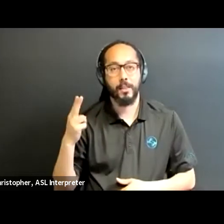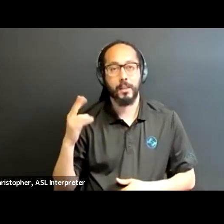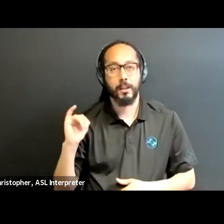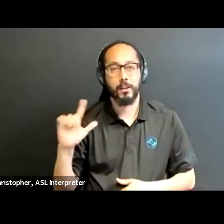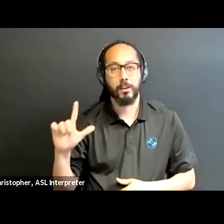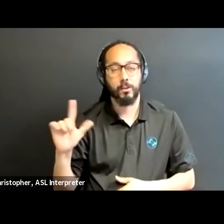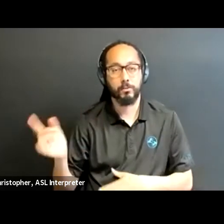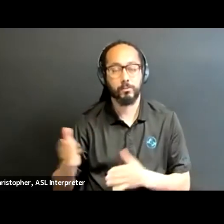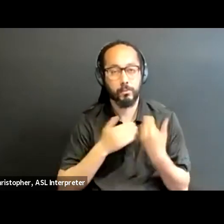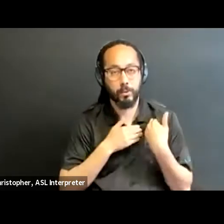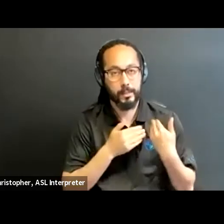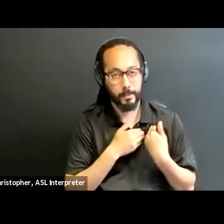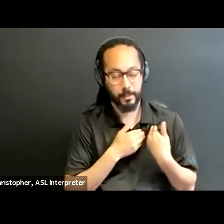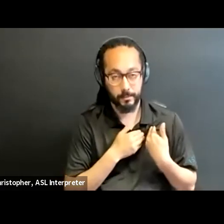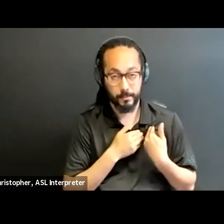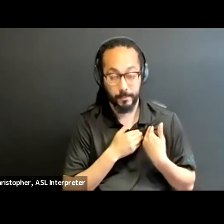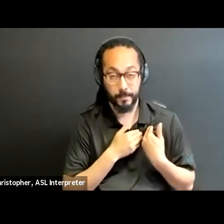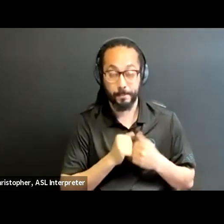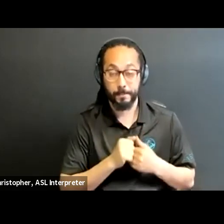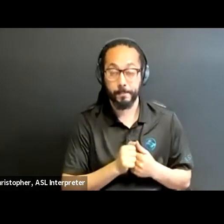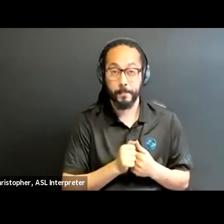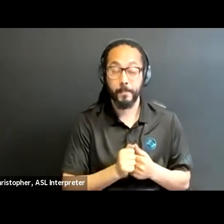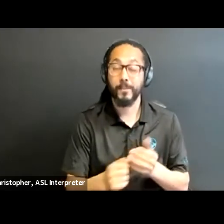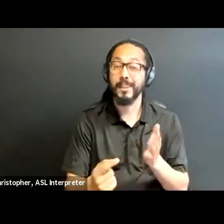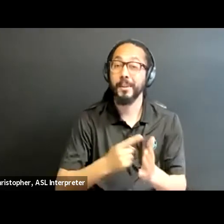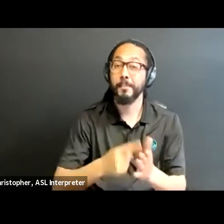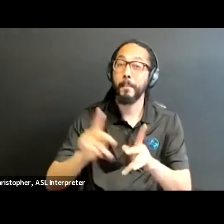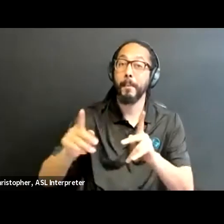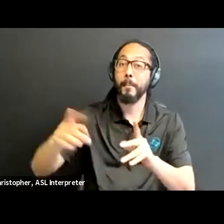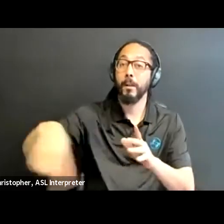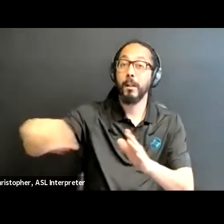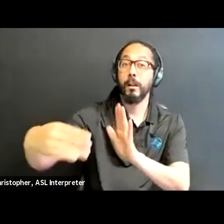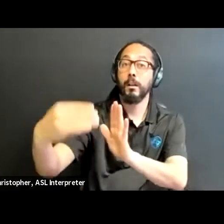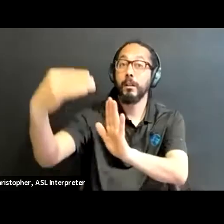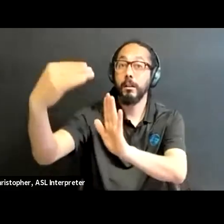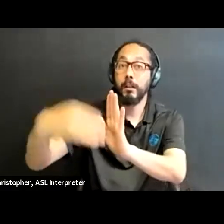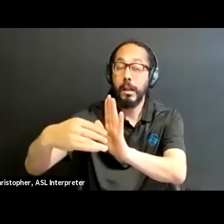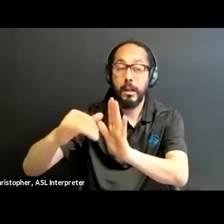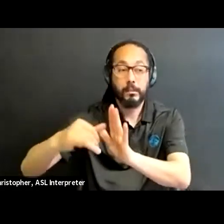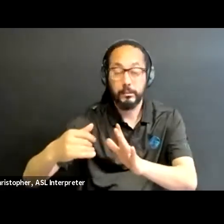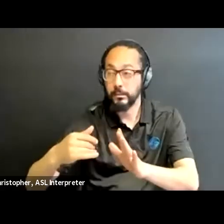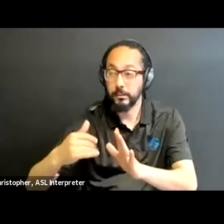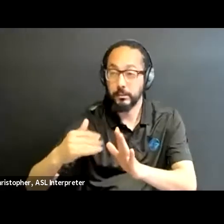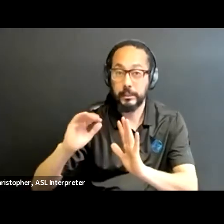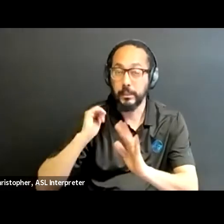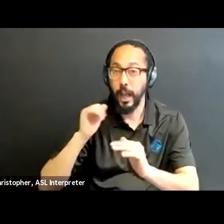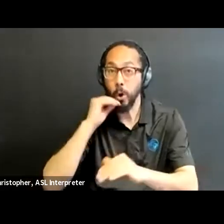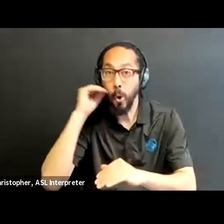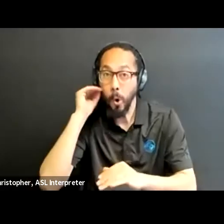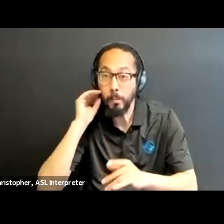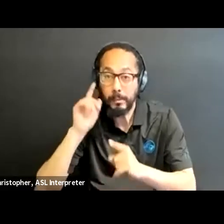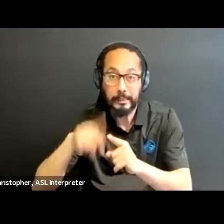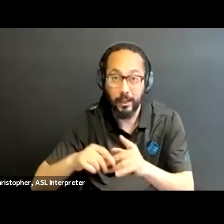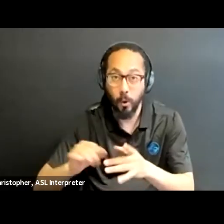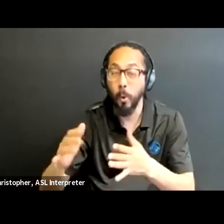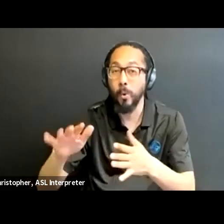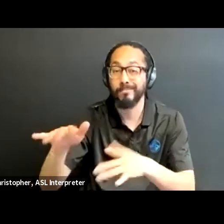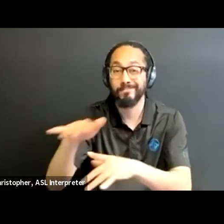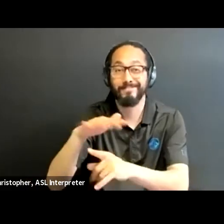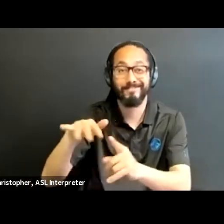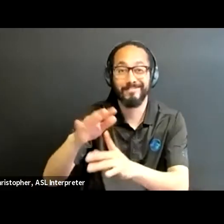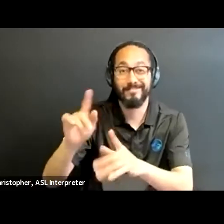completing something which may be difficult for them under circumstances living at home or in an unsupportive environment.